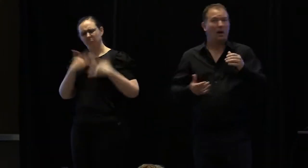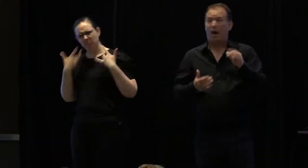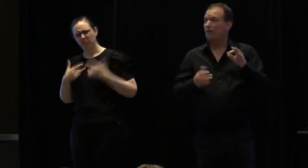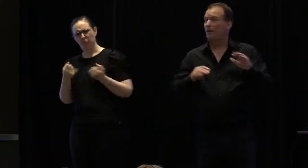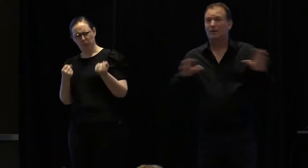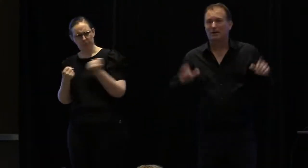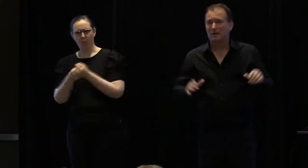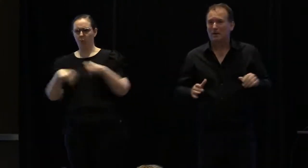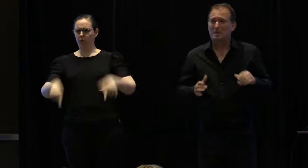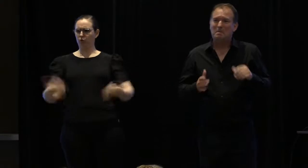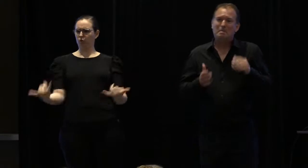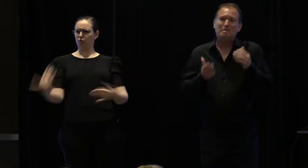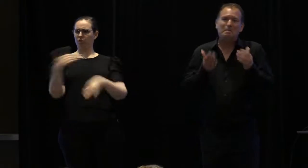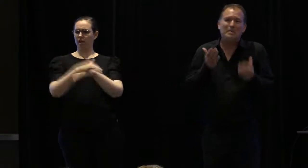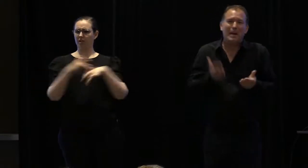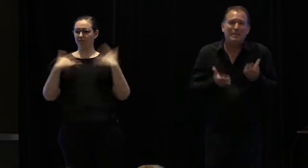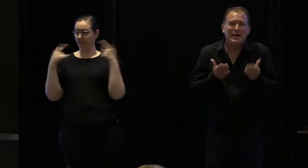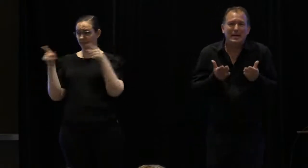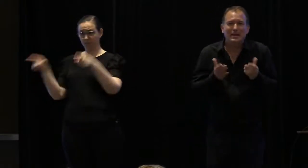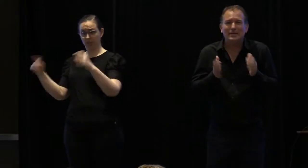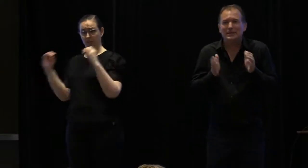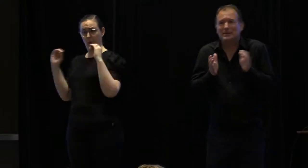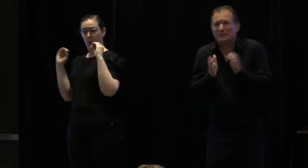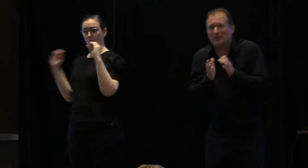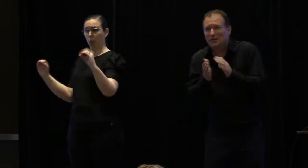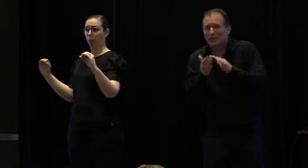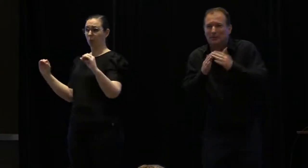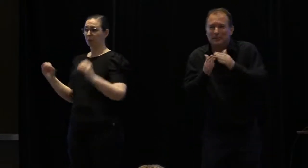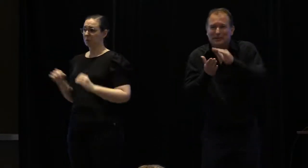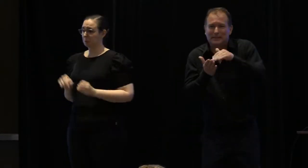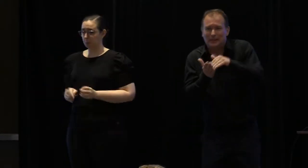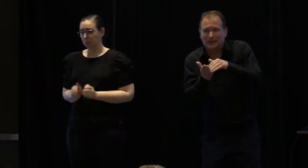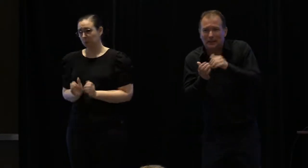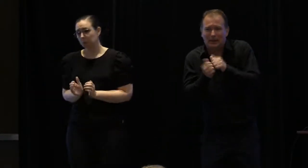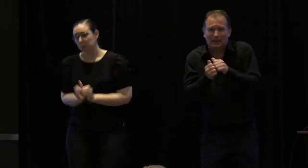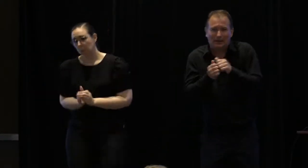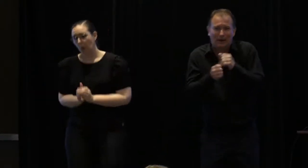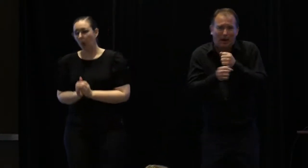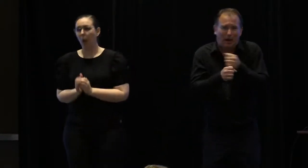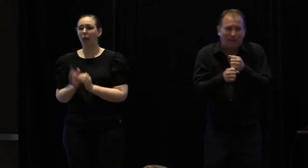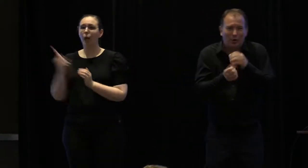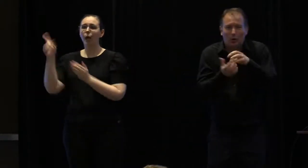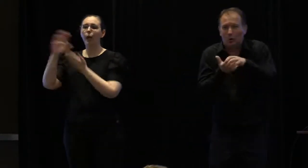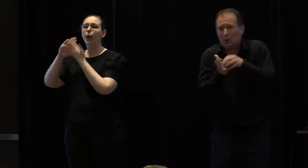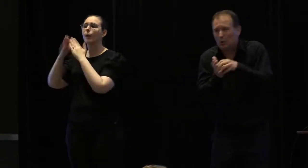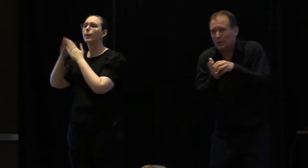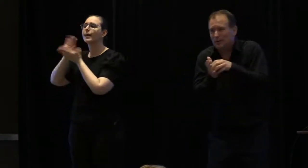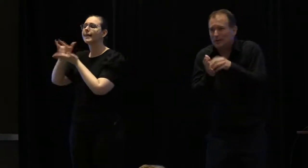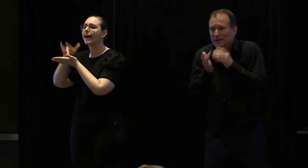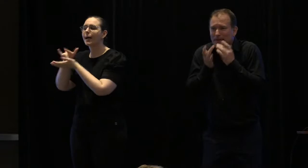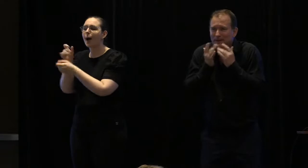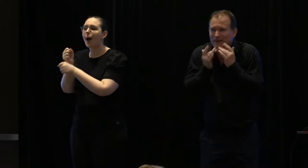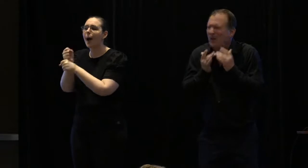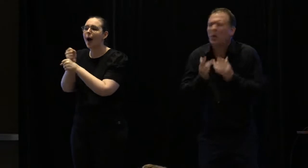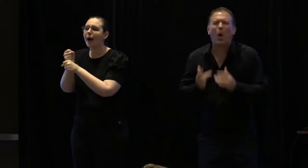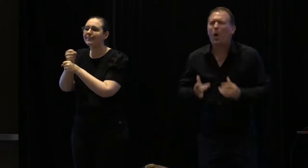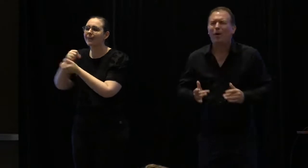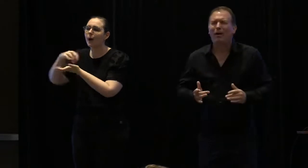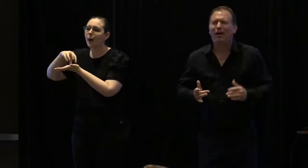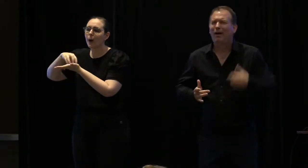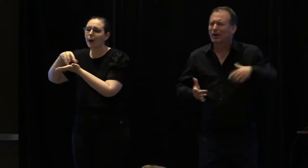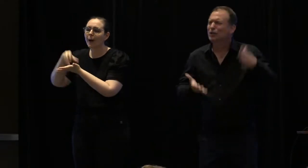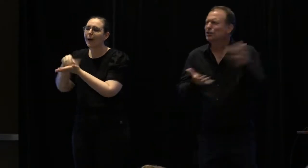size of all outdoors. The generosity is unparalleled. Yes, maybe we would like to have a also